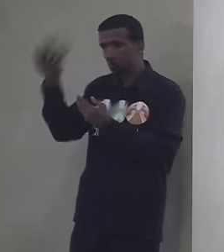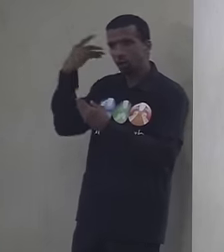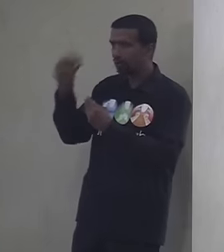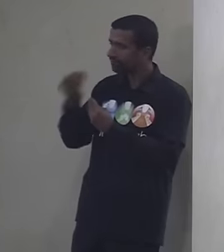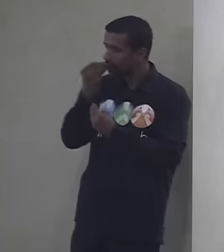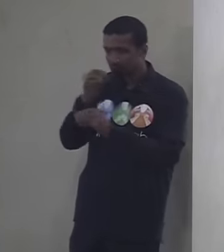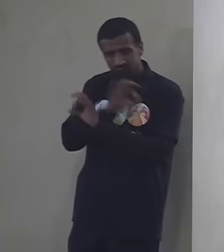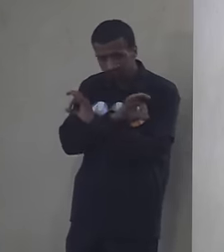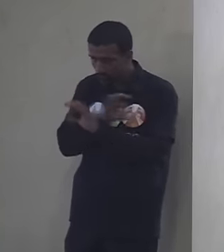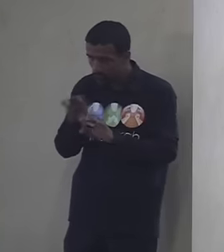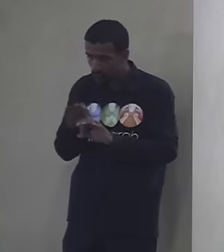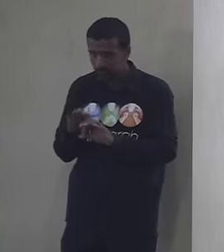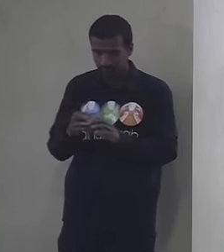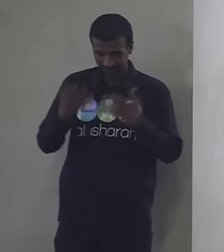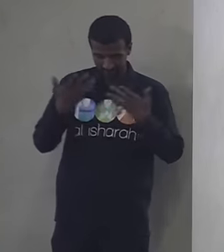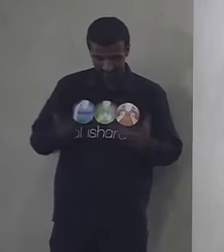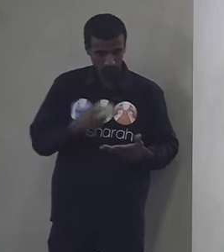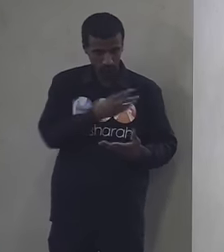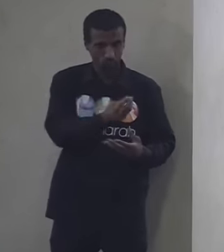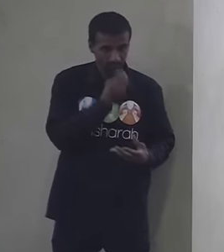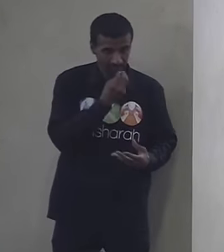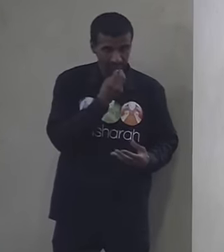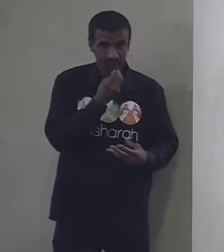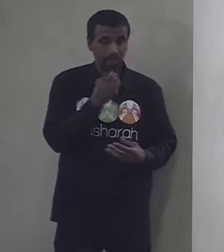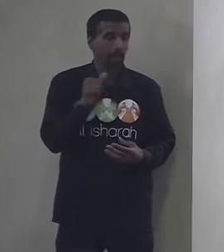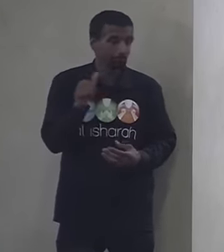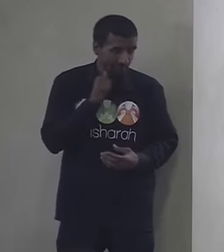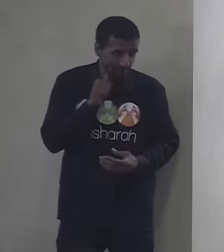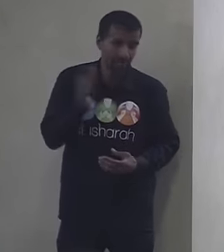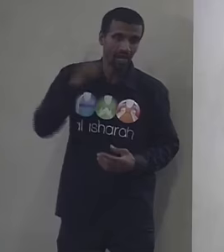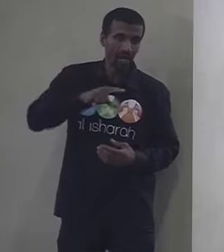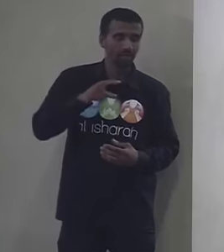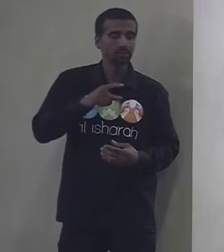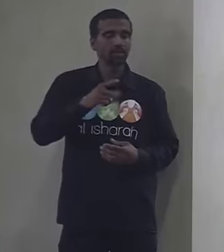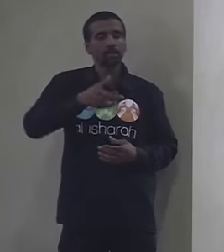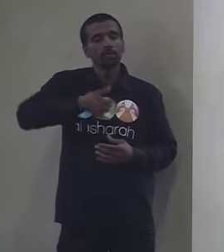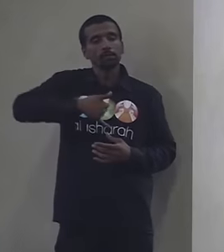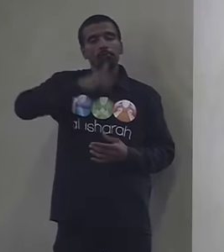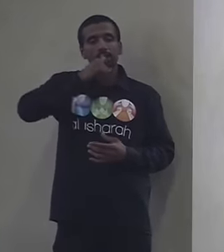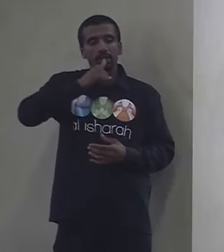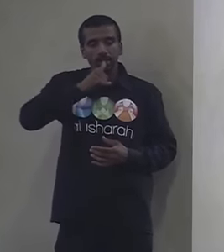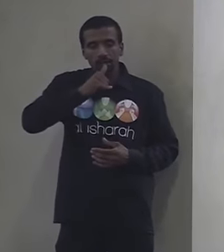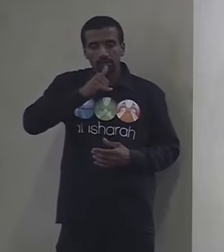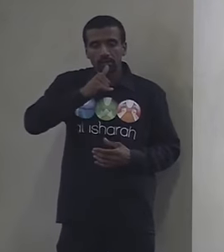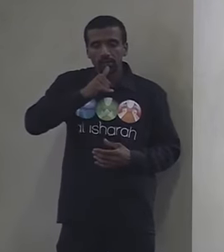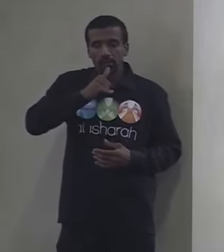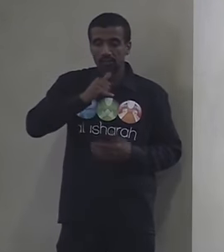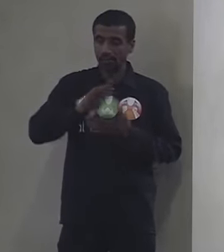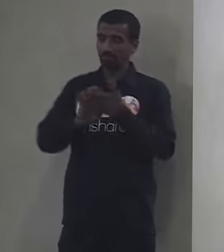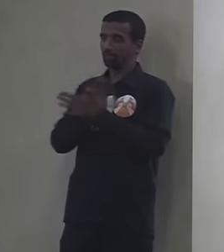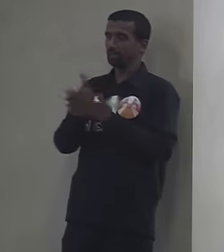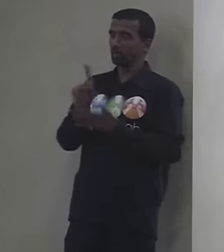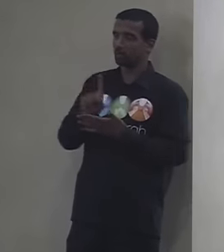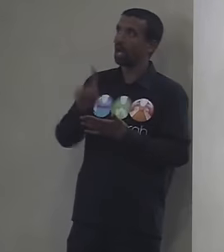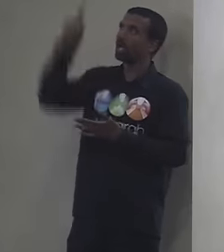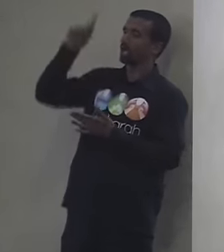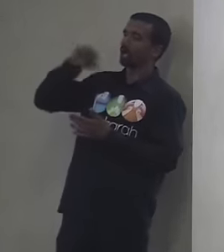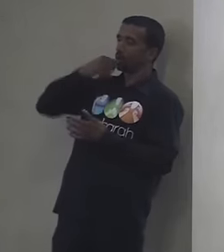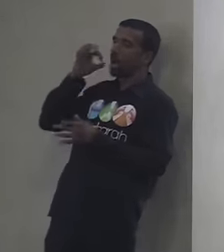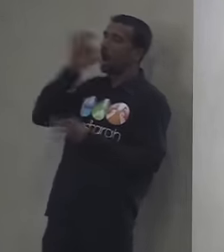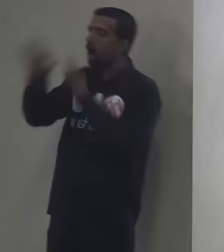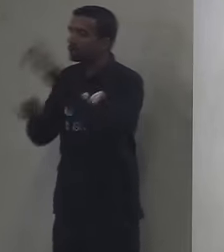these blessings. Allah will ask you, were you, and what does that mean? Allah will ask you about these blessings. Let's understand that. Does it mean Allah will question